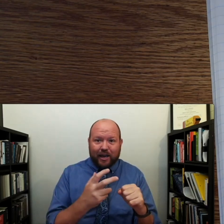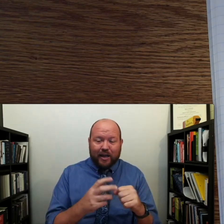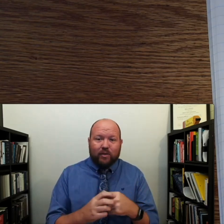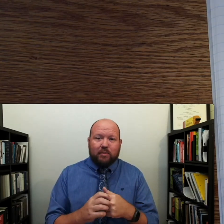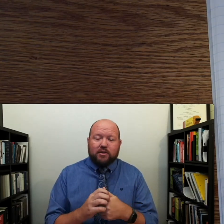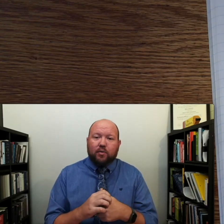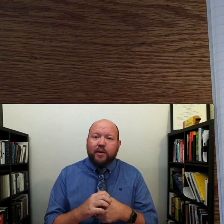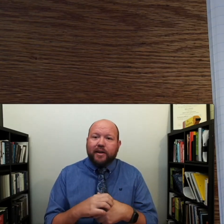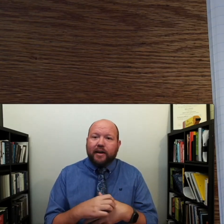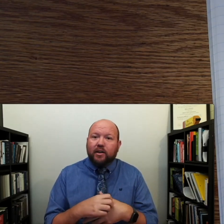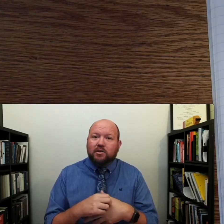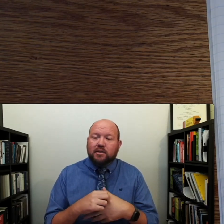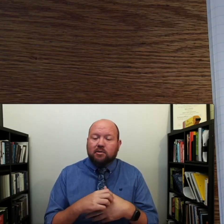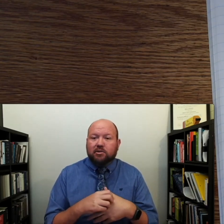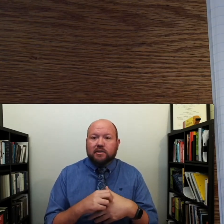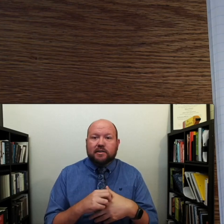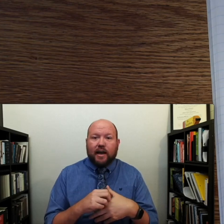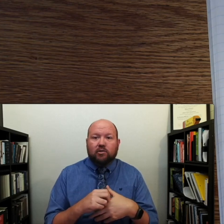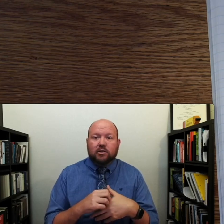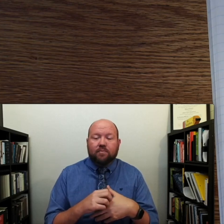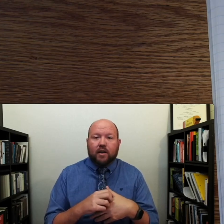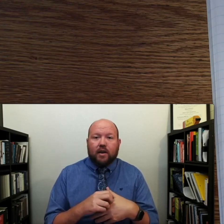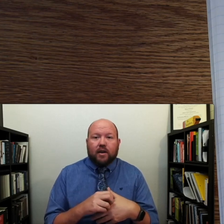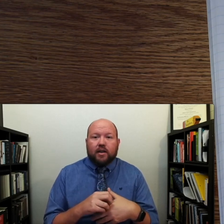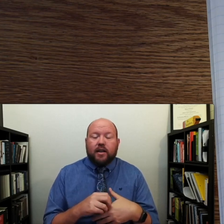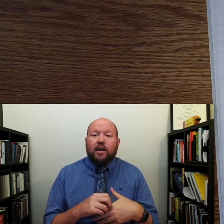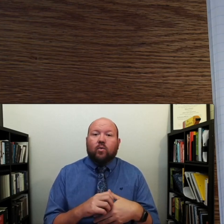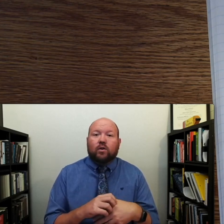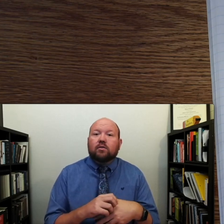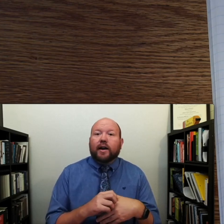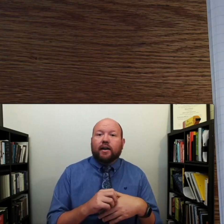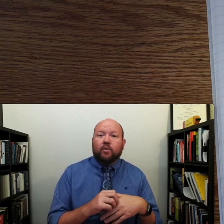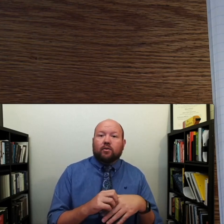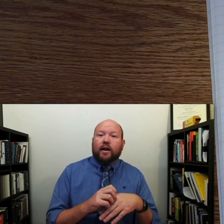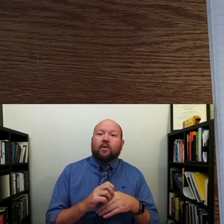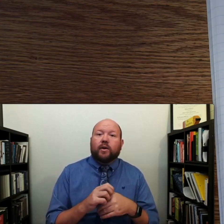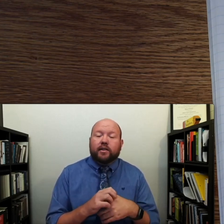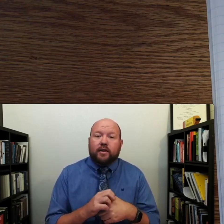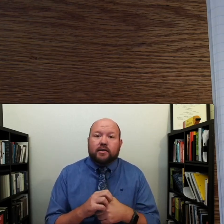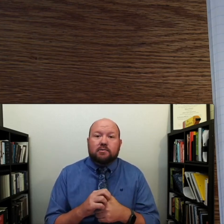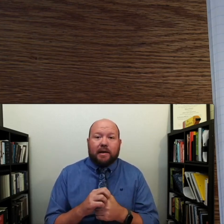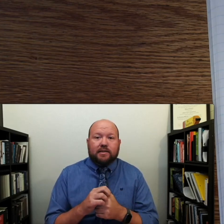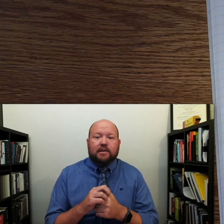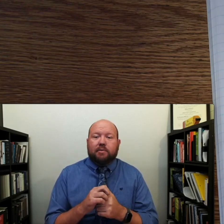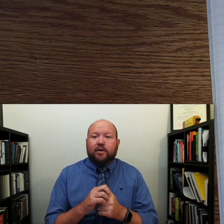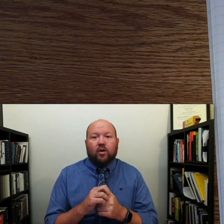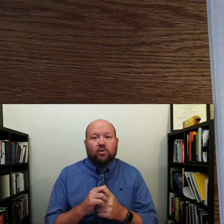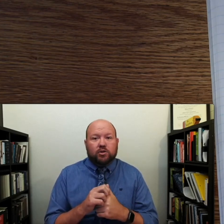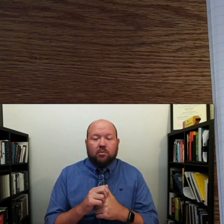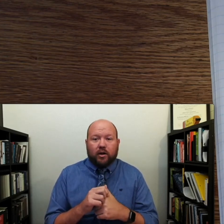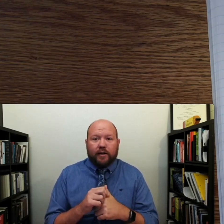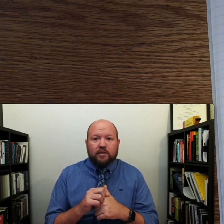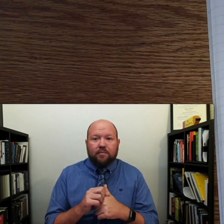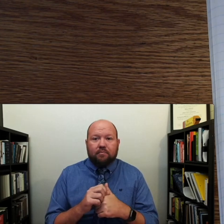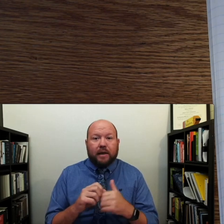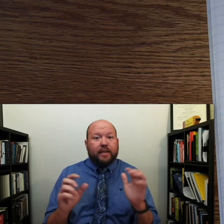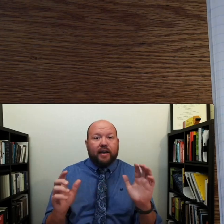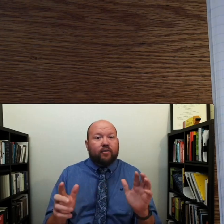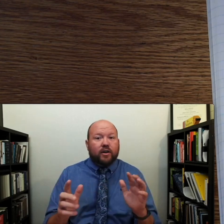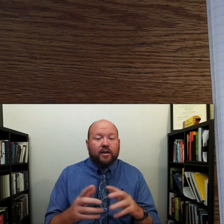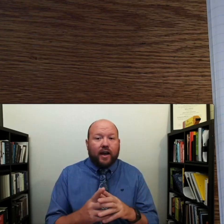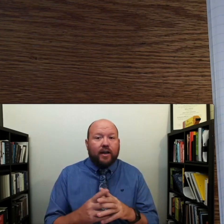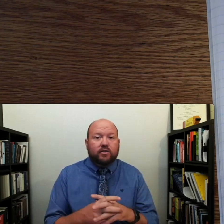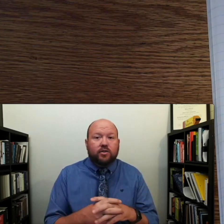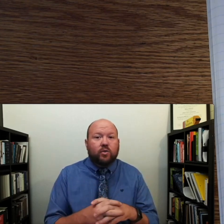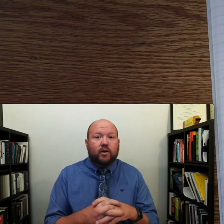say that with me. So you really hear those syllables and sounds. Then we'll write it. We'll write it with the spaces, but no rules or markings. Big thing